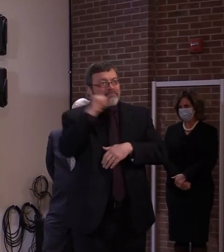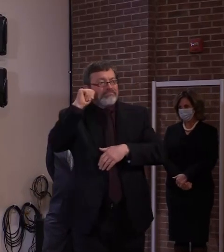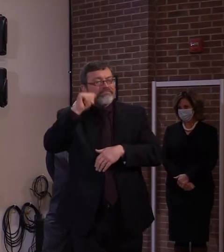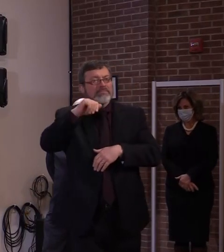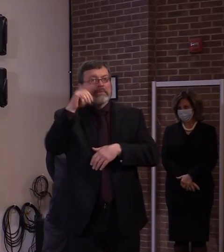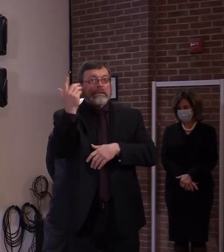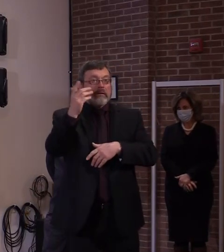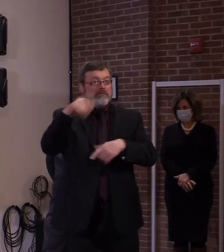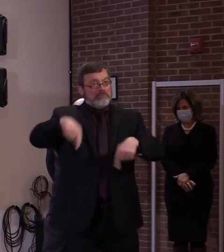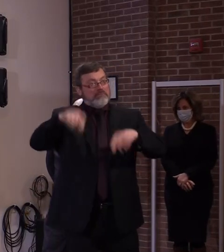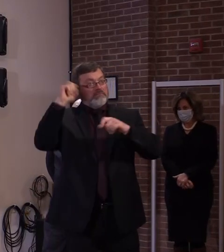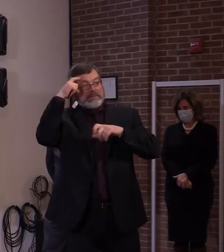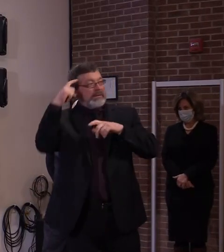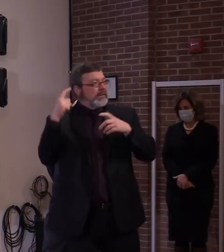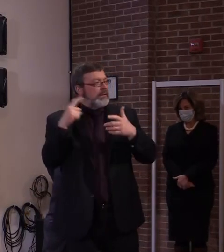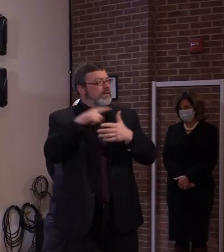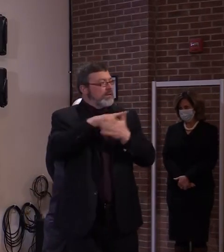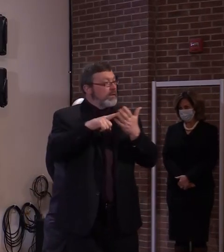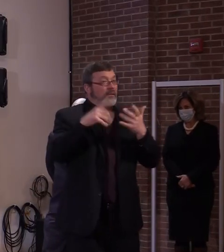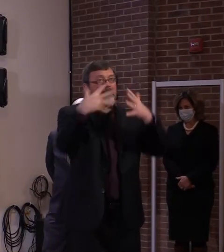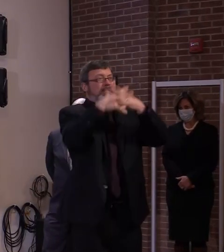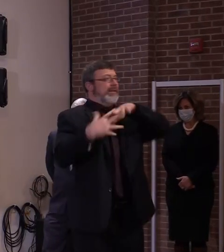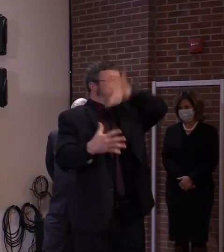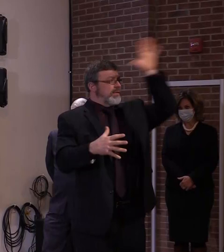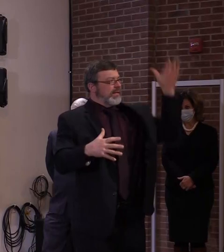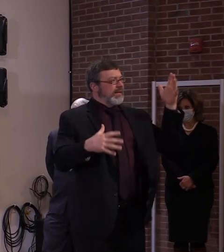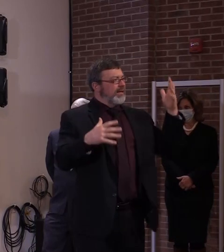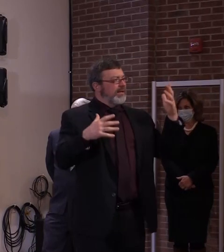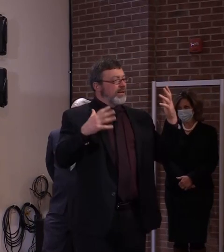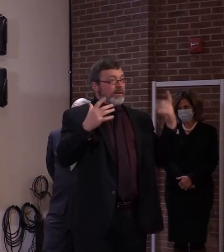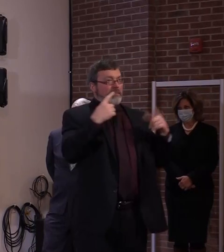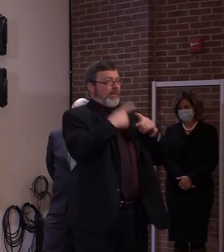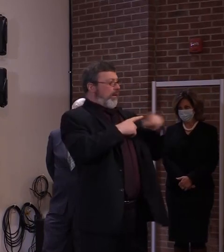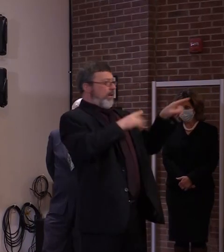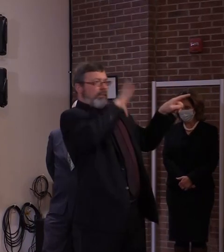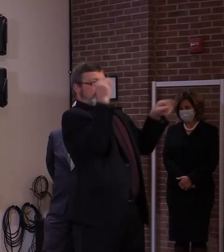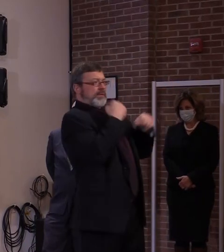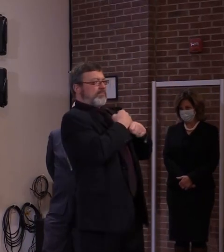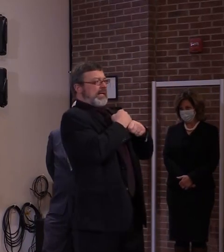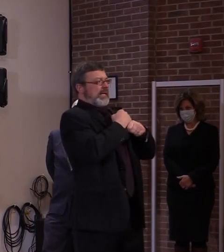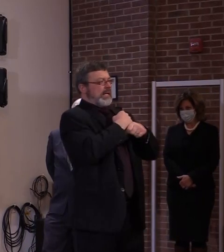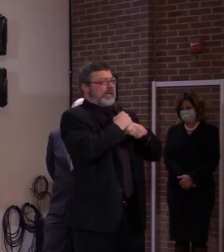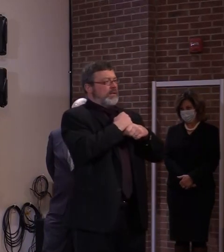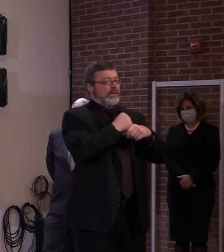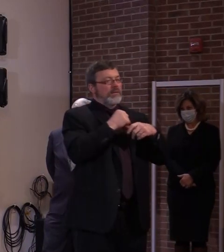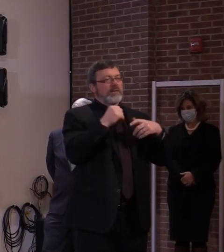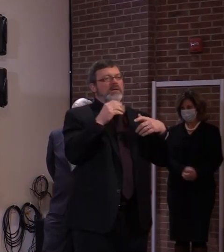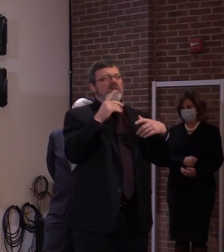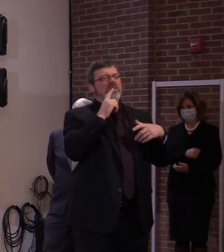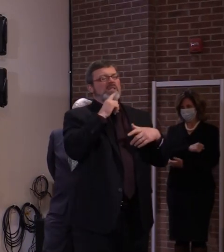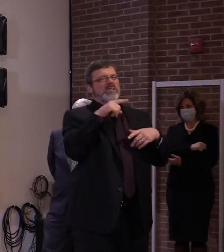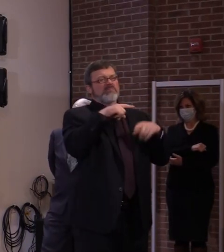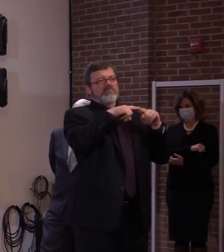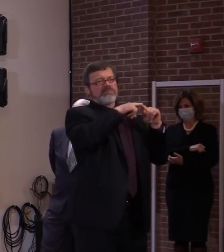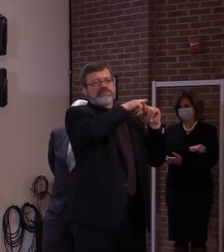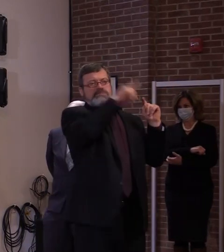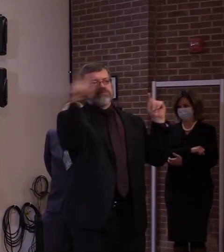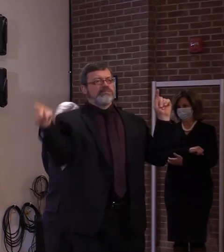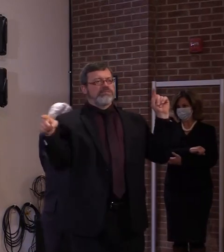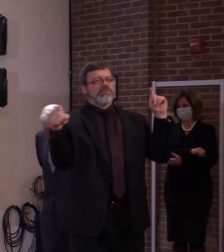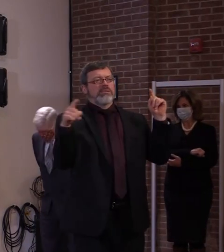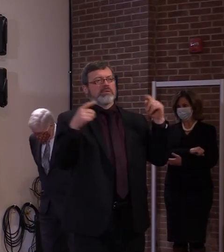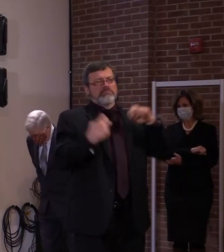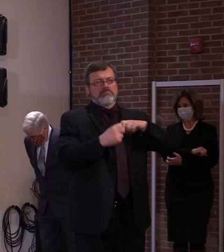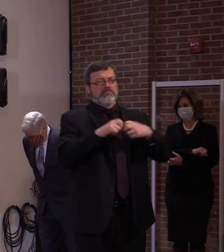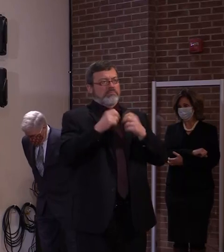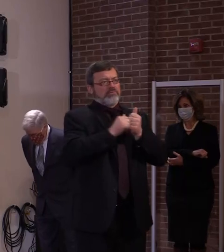the manufacturers. It's a big problem, so everyone needs to sort of be understanding about that now, and we're in a holiday season where there's a